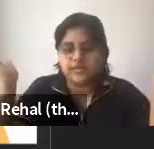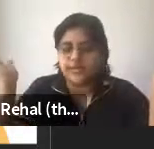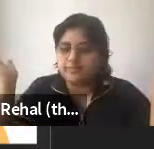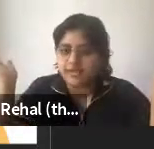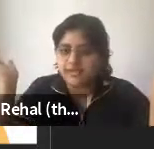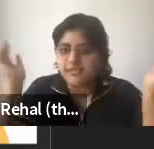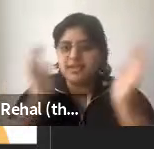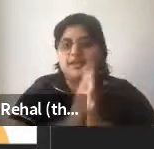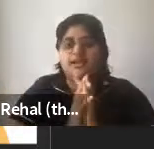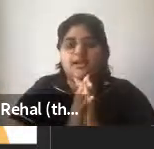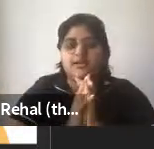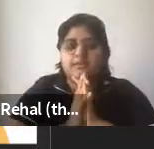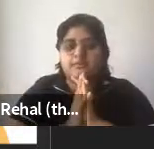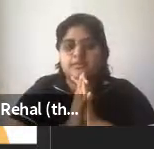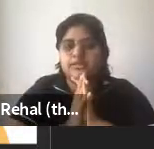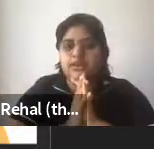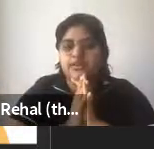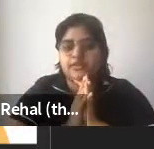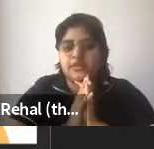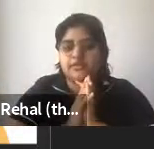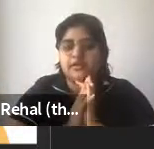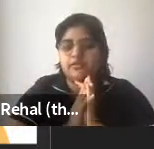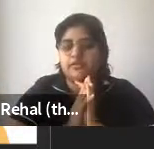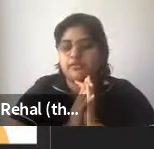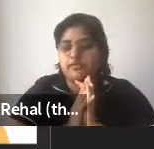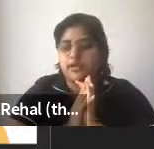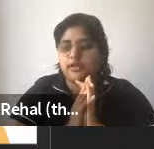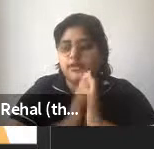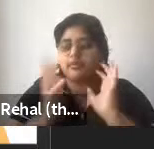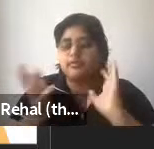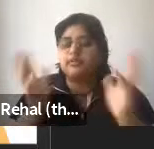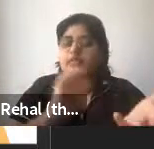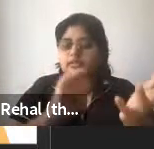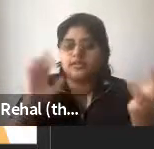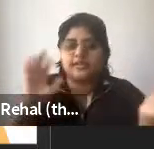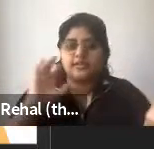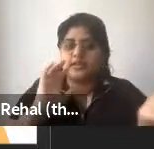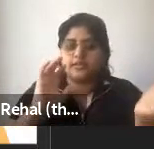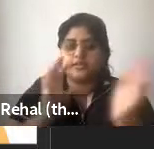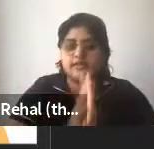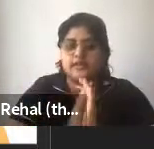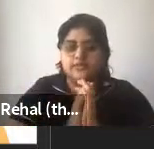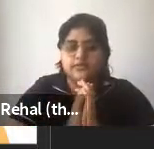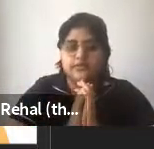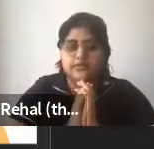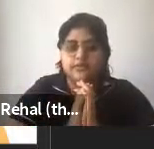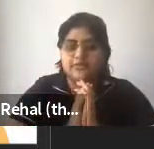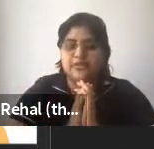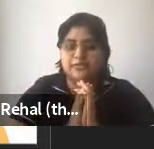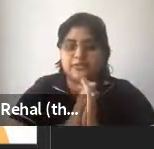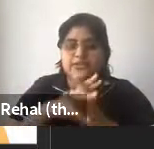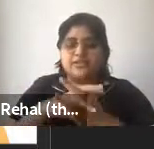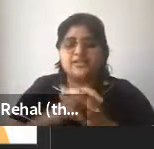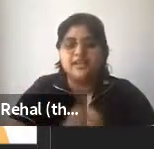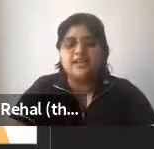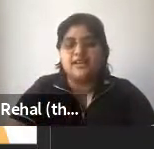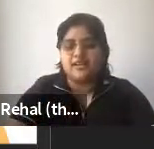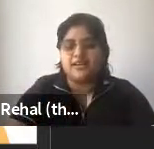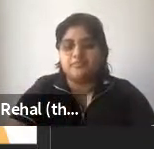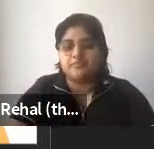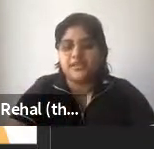manifest in the way that I had planned, but talking about how I pivoted it into something else after a few different